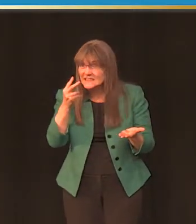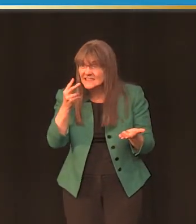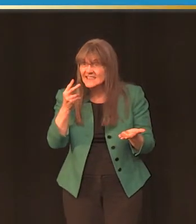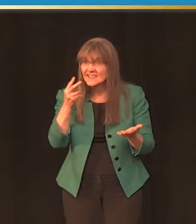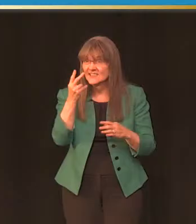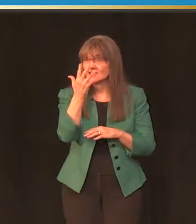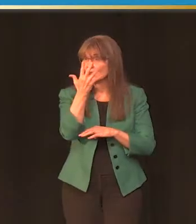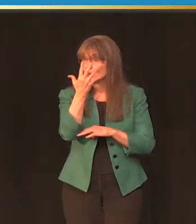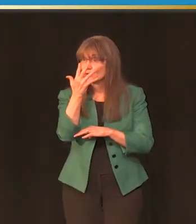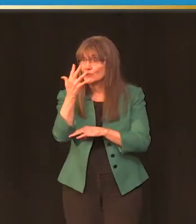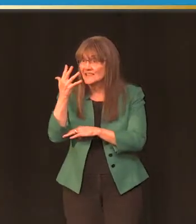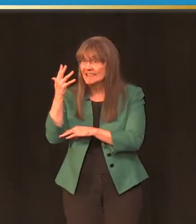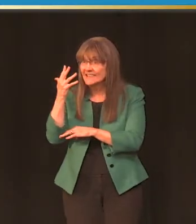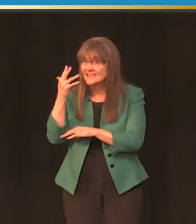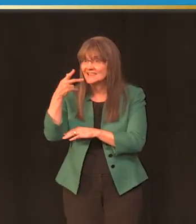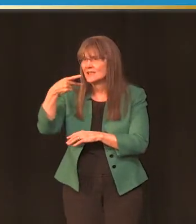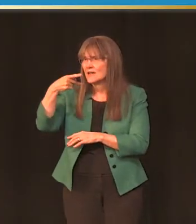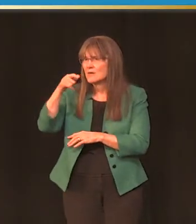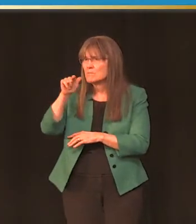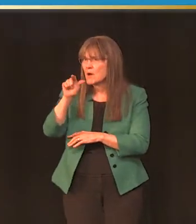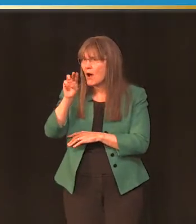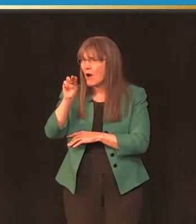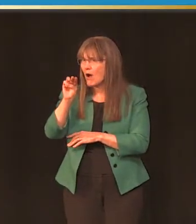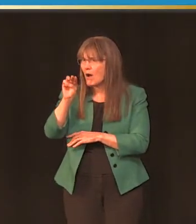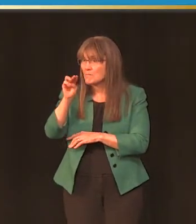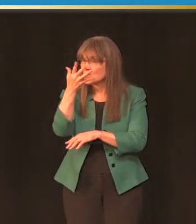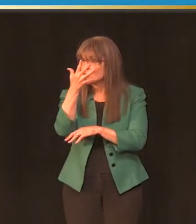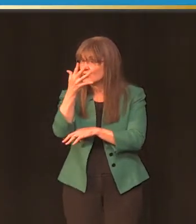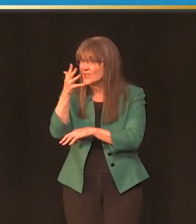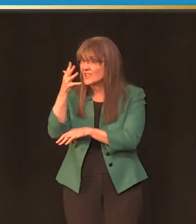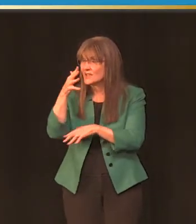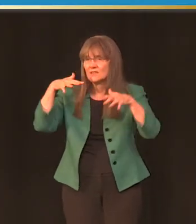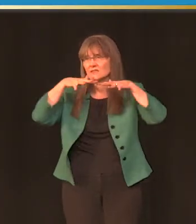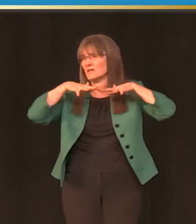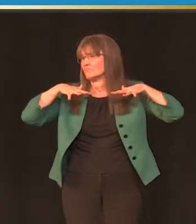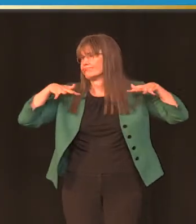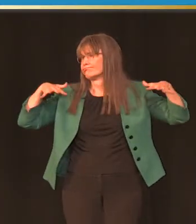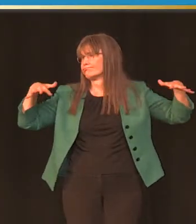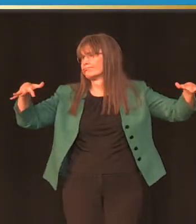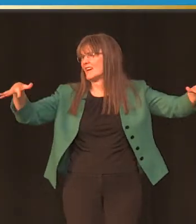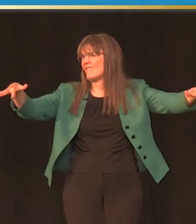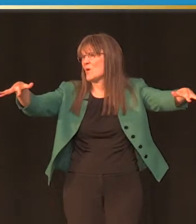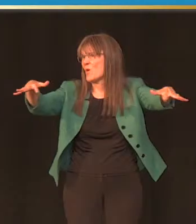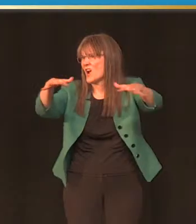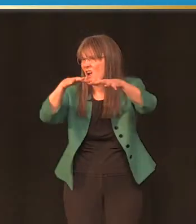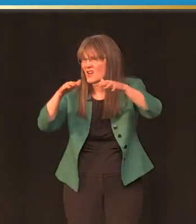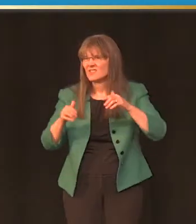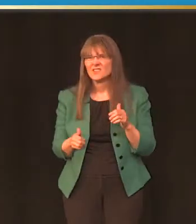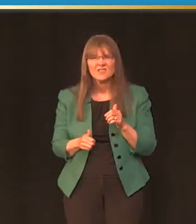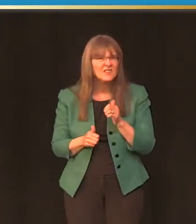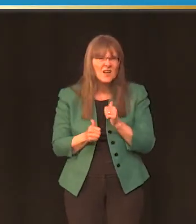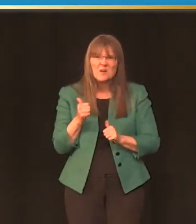Here in Phoenix, I'm sure that you've seen the many, many palm trees that line our streets.